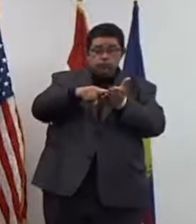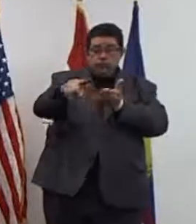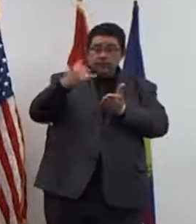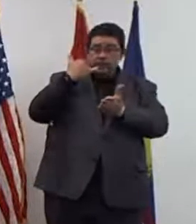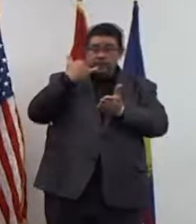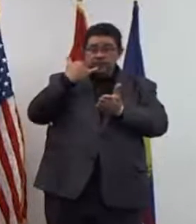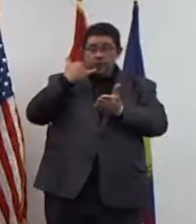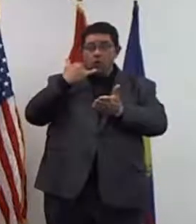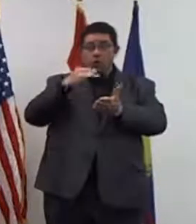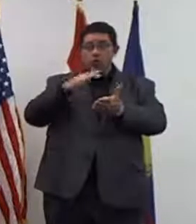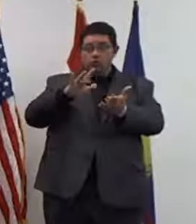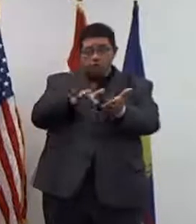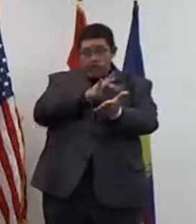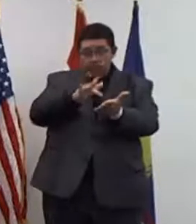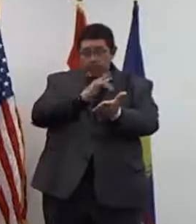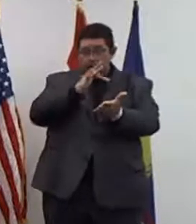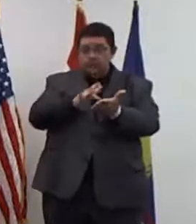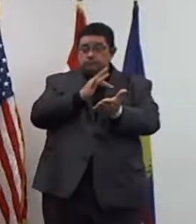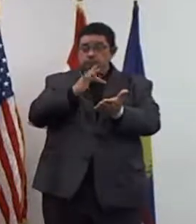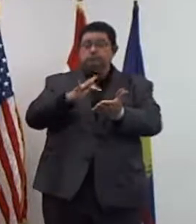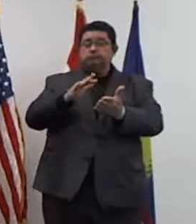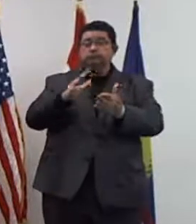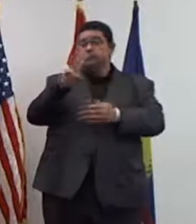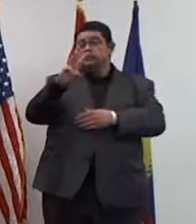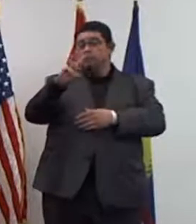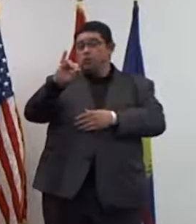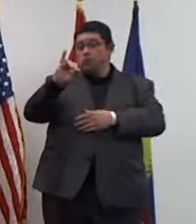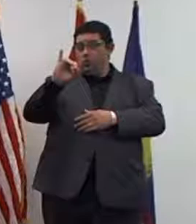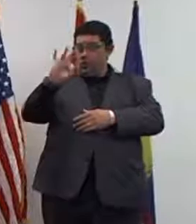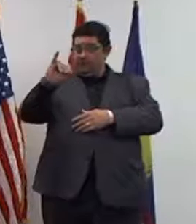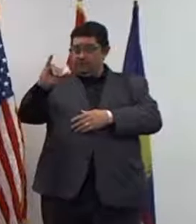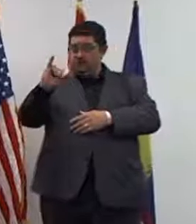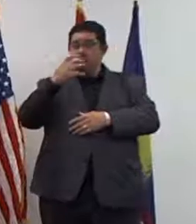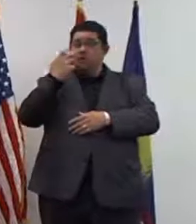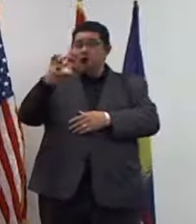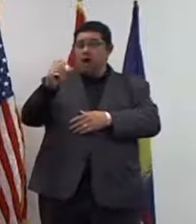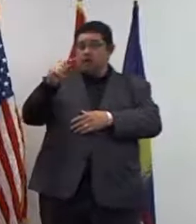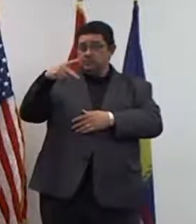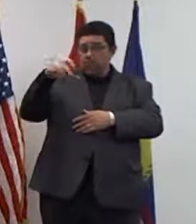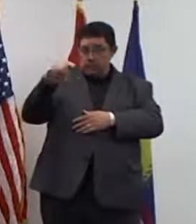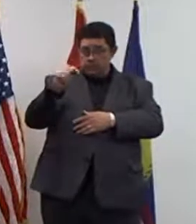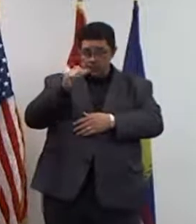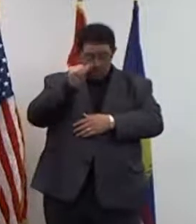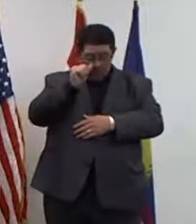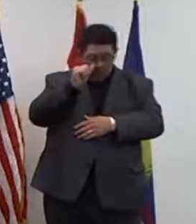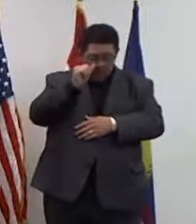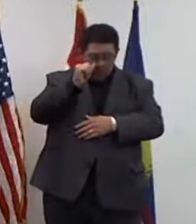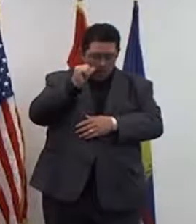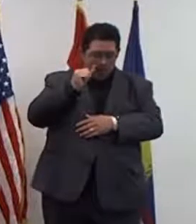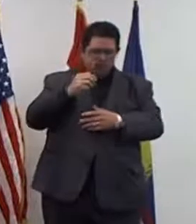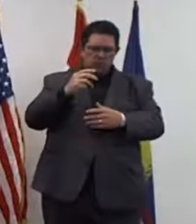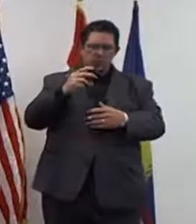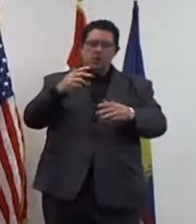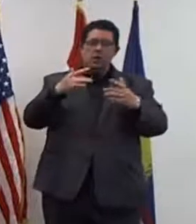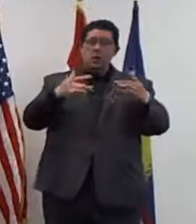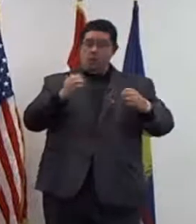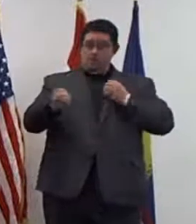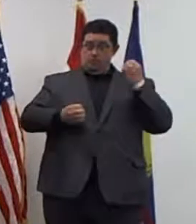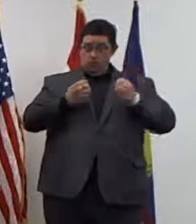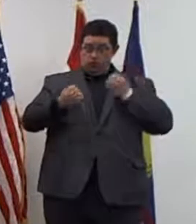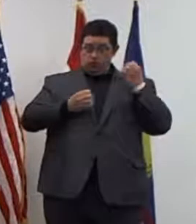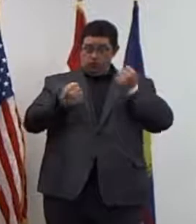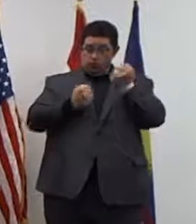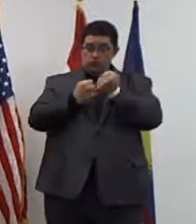tablets, computers, and Wi-Fi hotspots; social and emotional wellness for children, which includes technical assistance to child